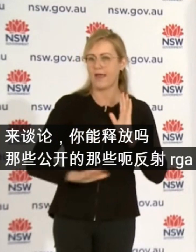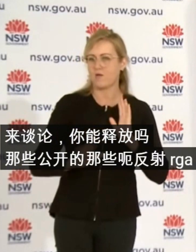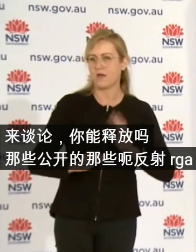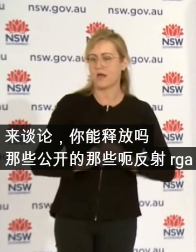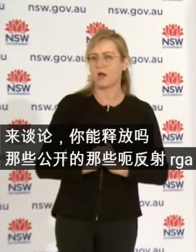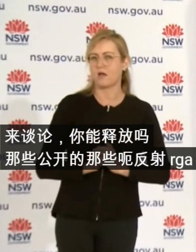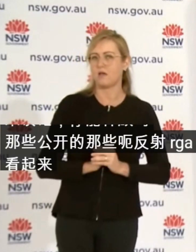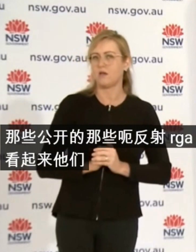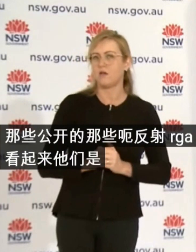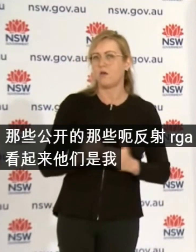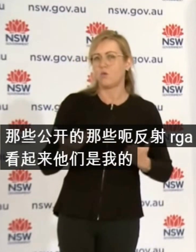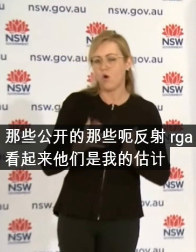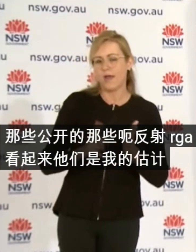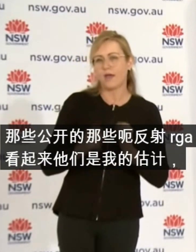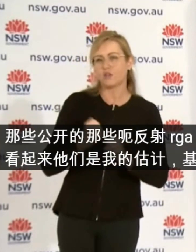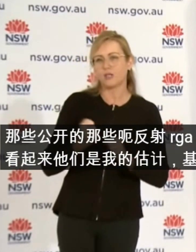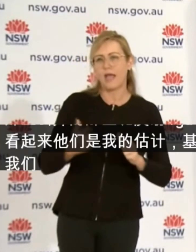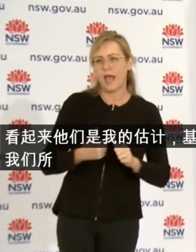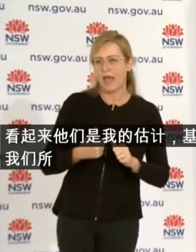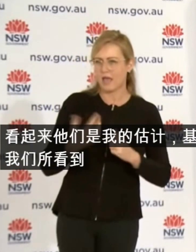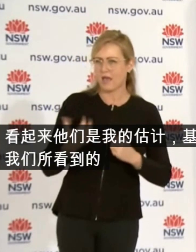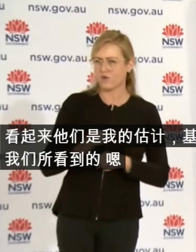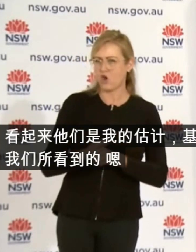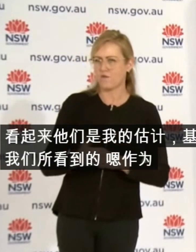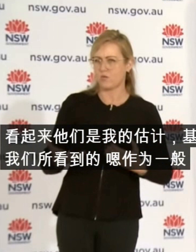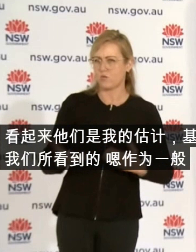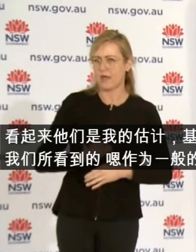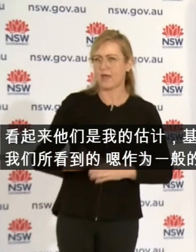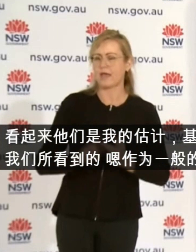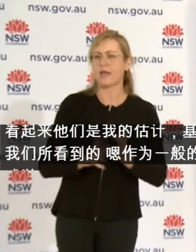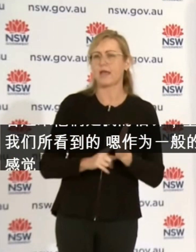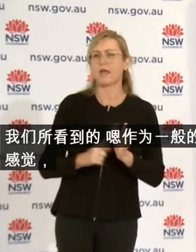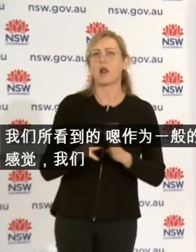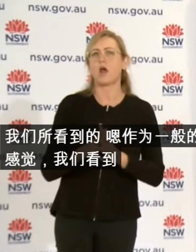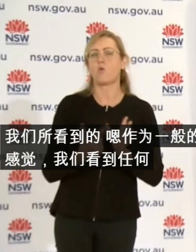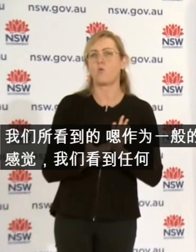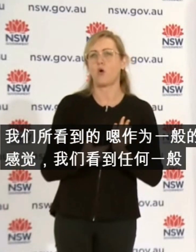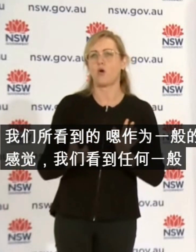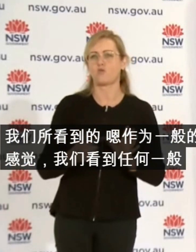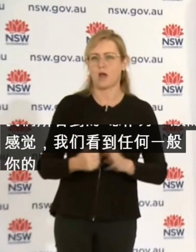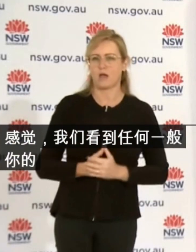by LGAs? Or? Look, they were my estimates based on what we're seeing as a general feeling,